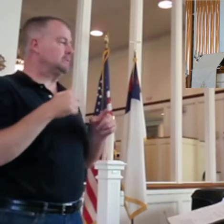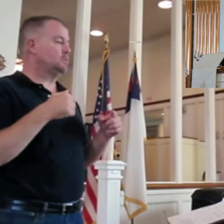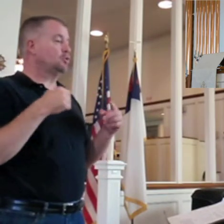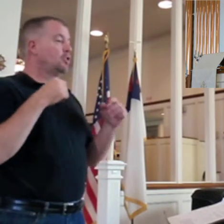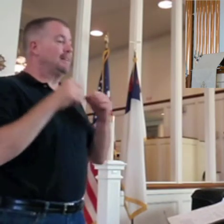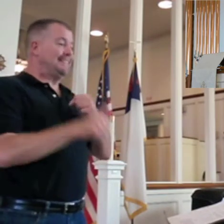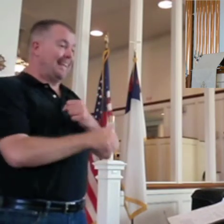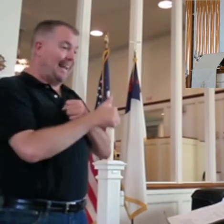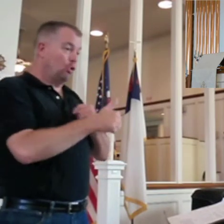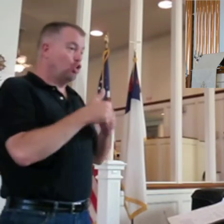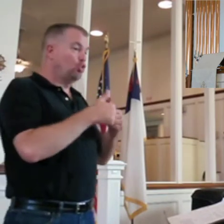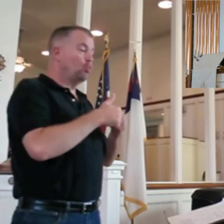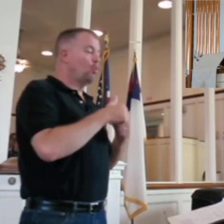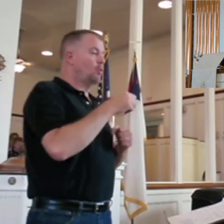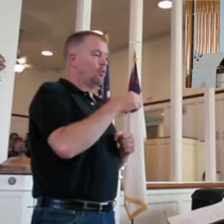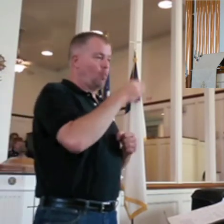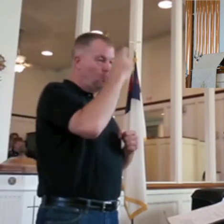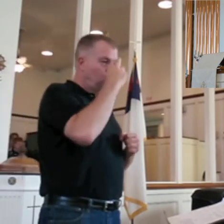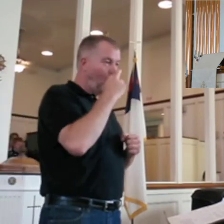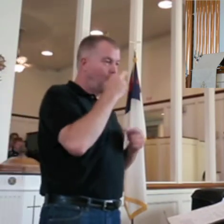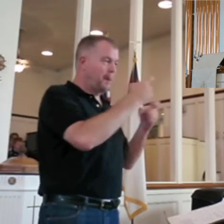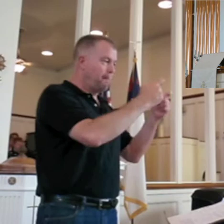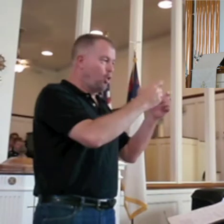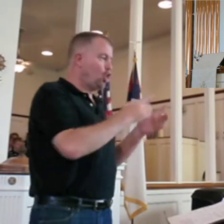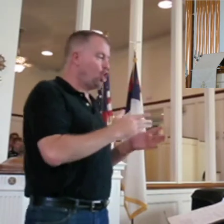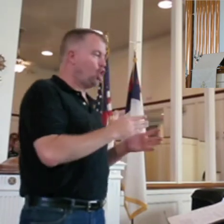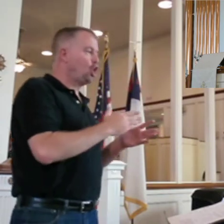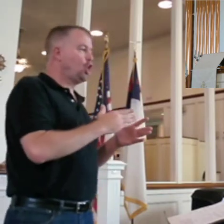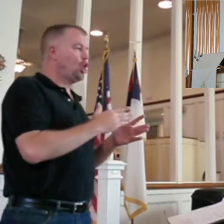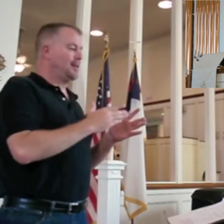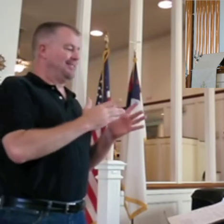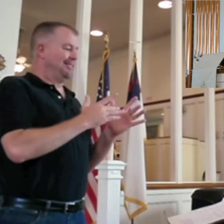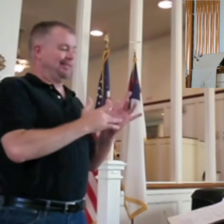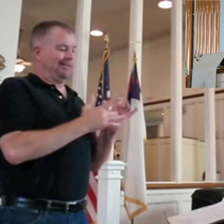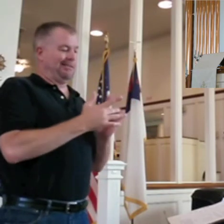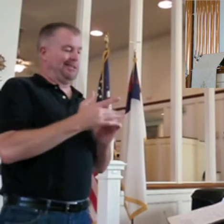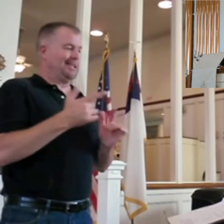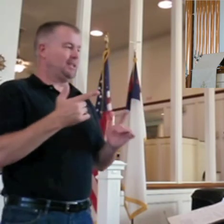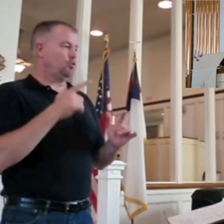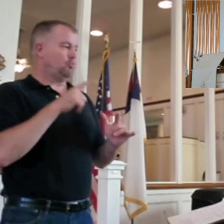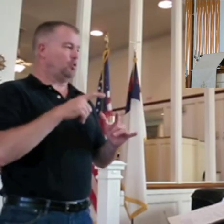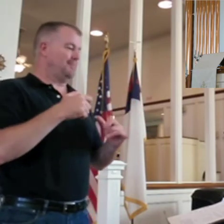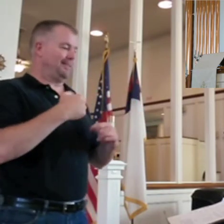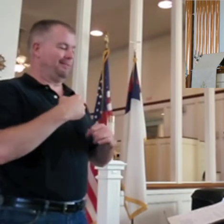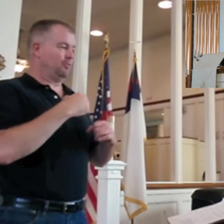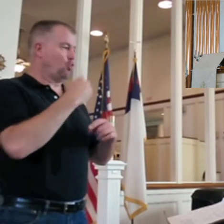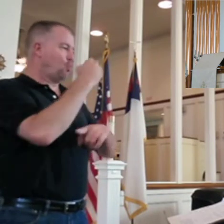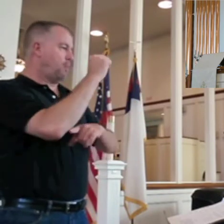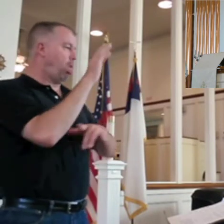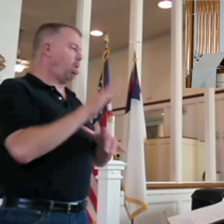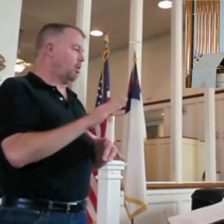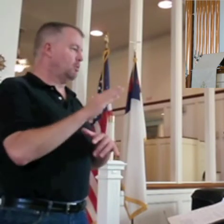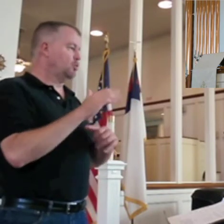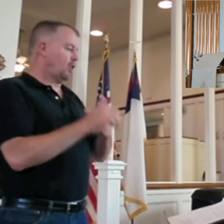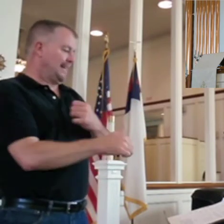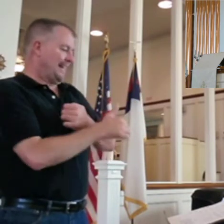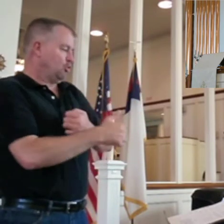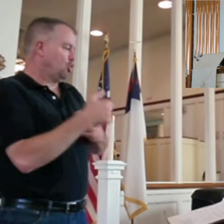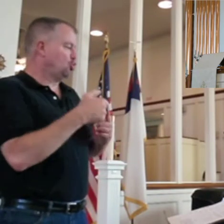under Pontius Pilate and the temple leadership, whom Jesus accused of being in collaboration with